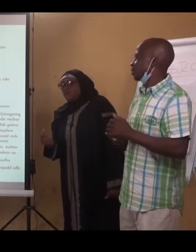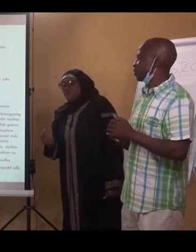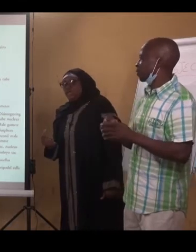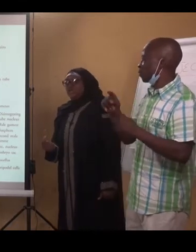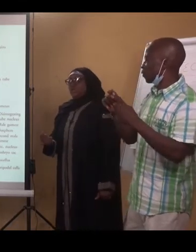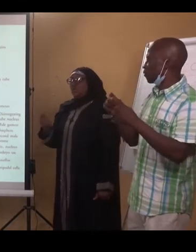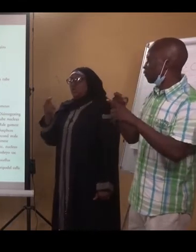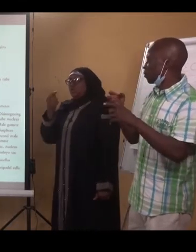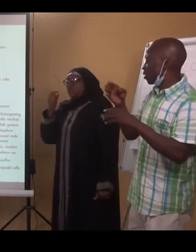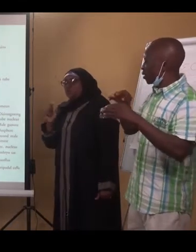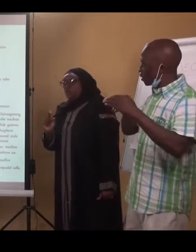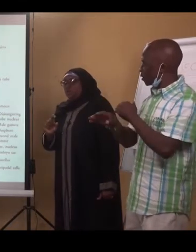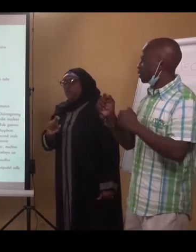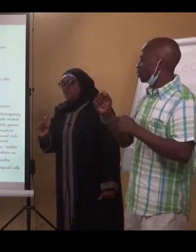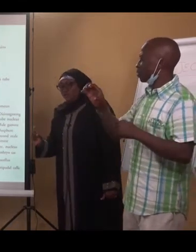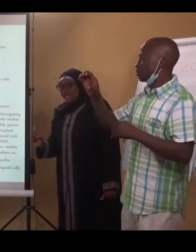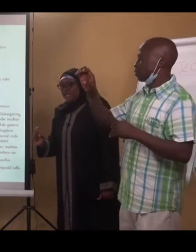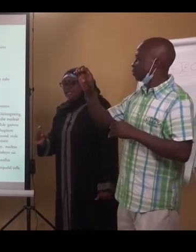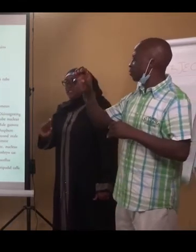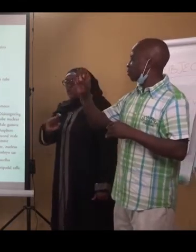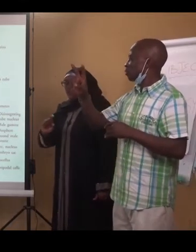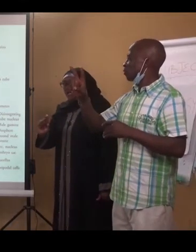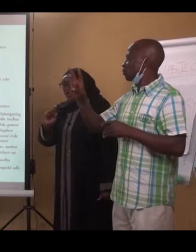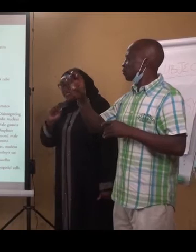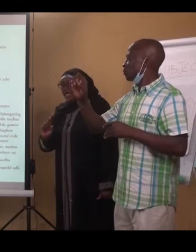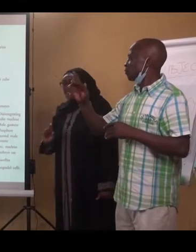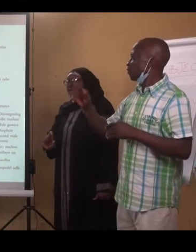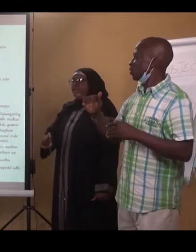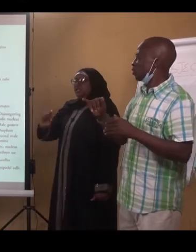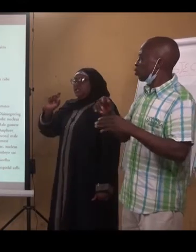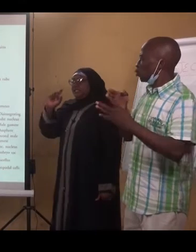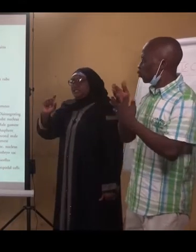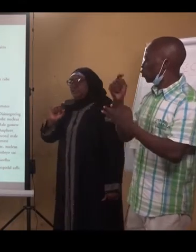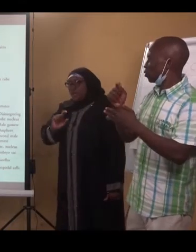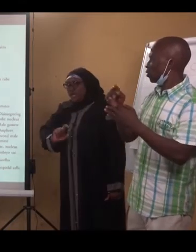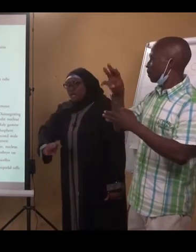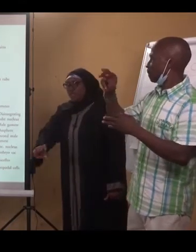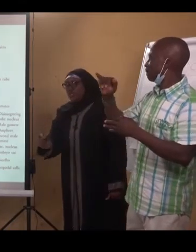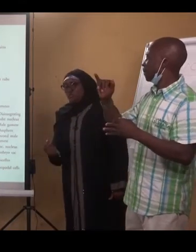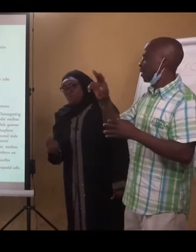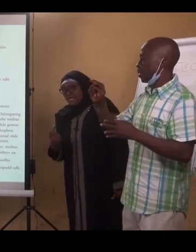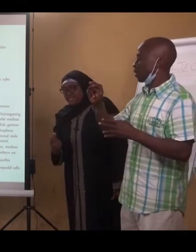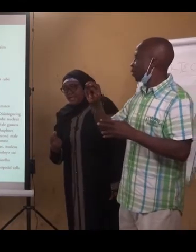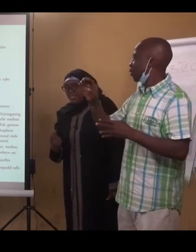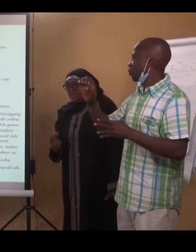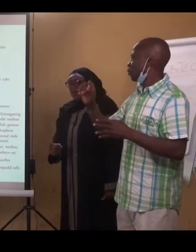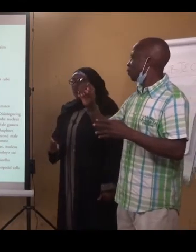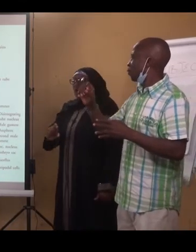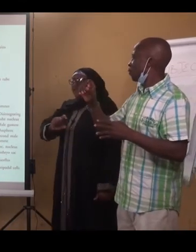ovary through the microfile. That is the opening which I said, that is where the pollen tube will enter. So having